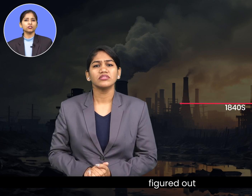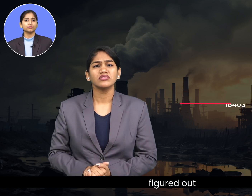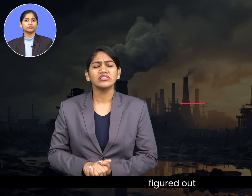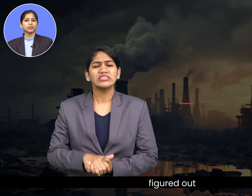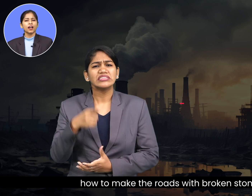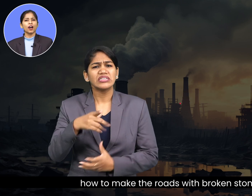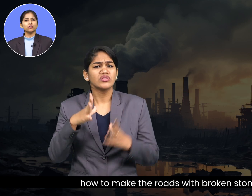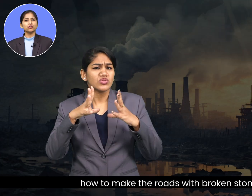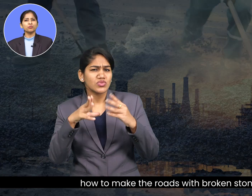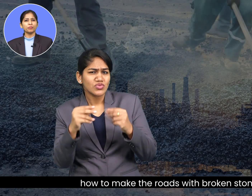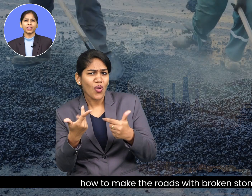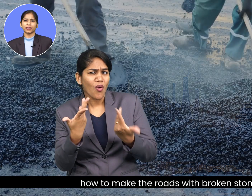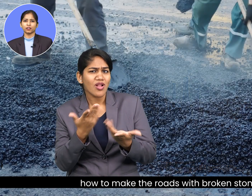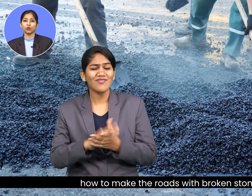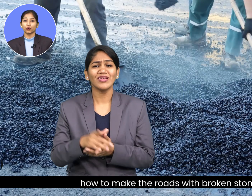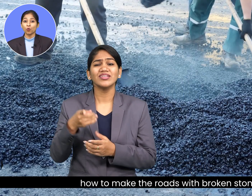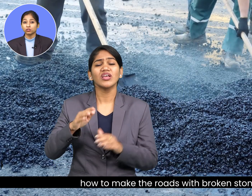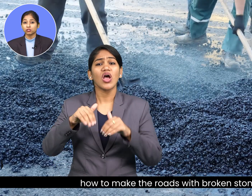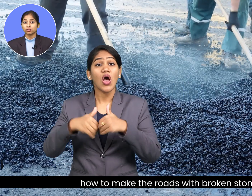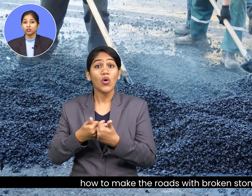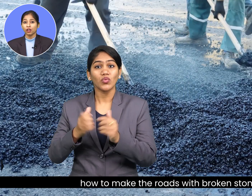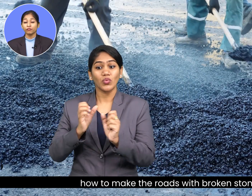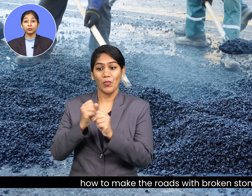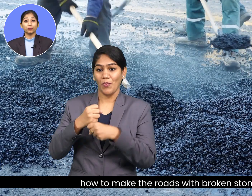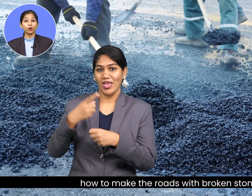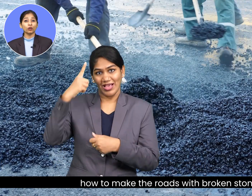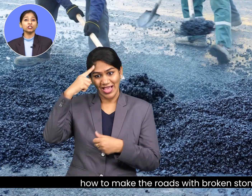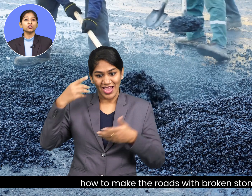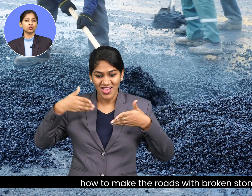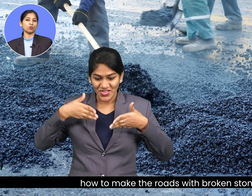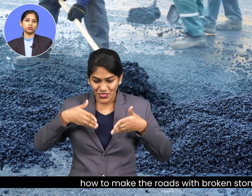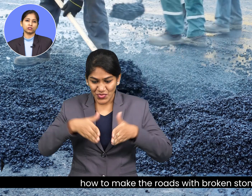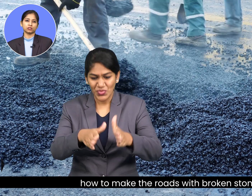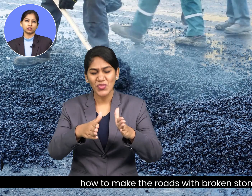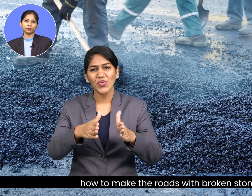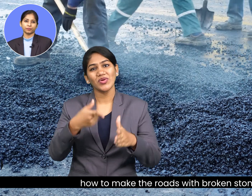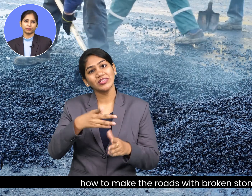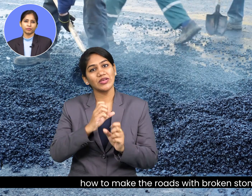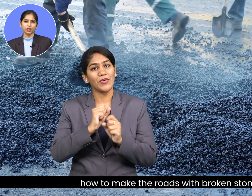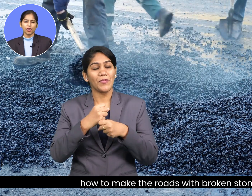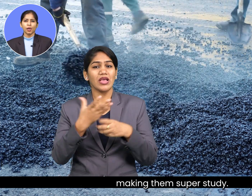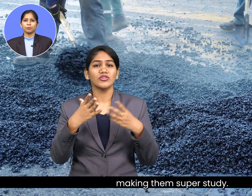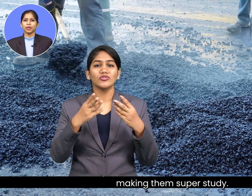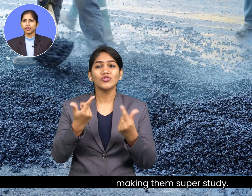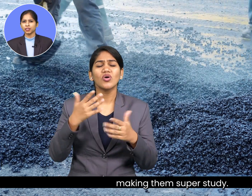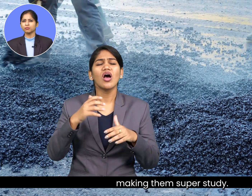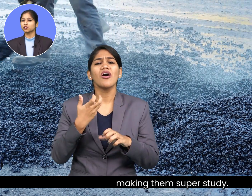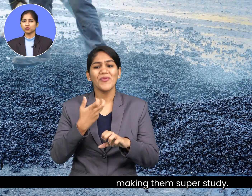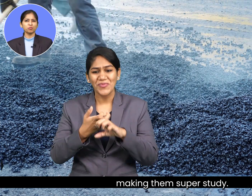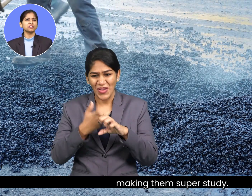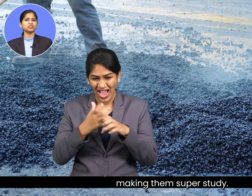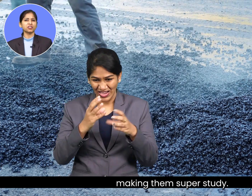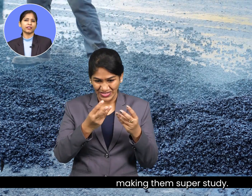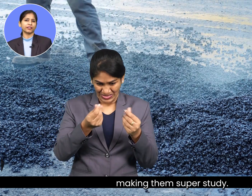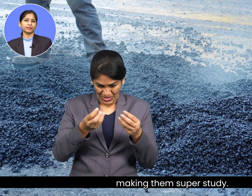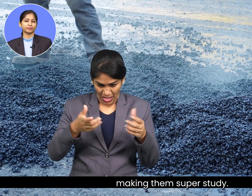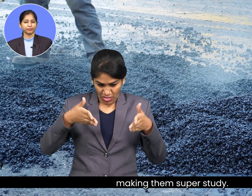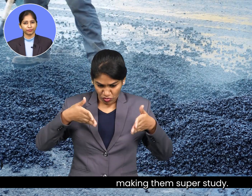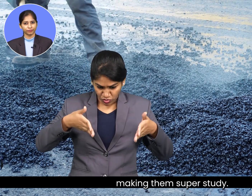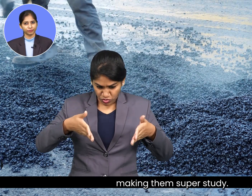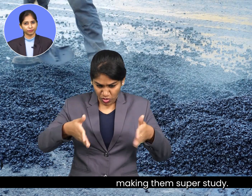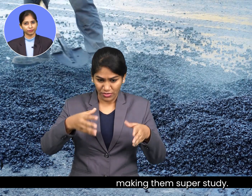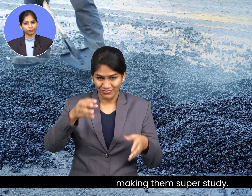figured out how to make roads with broken stones, making them super